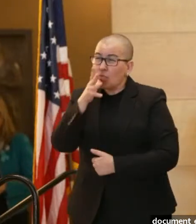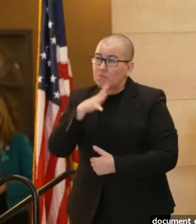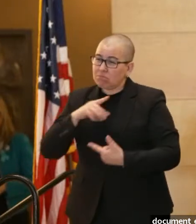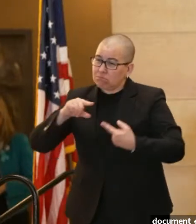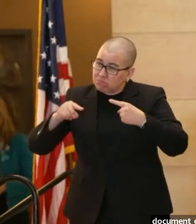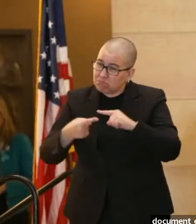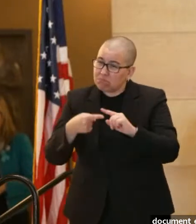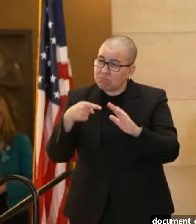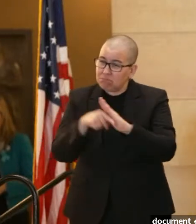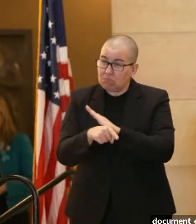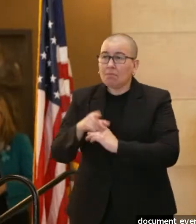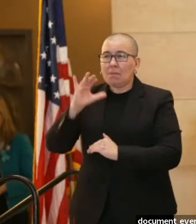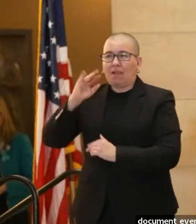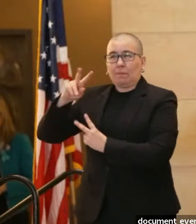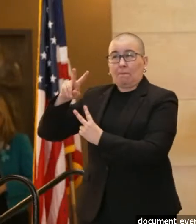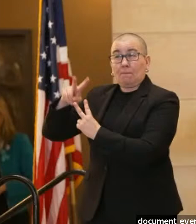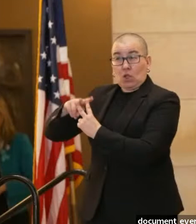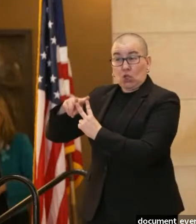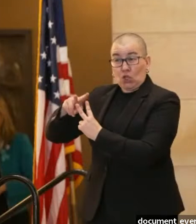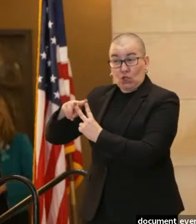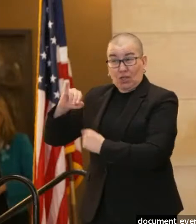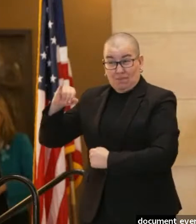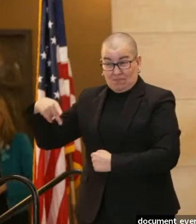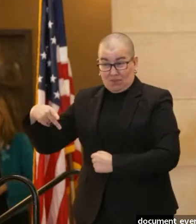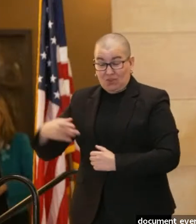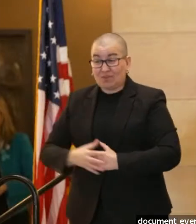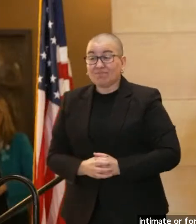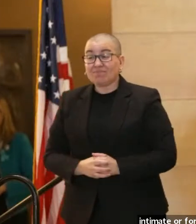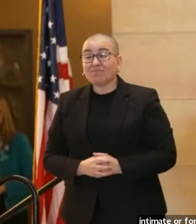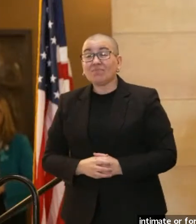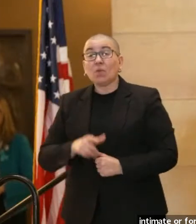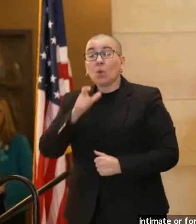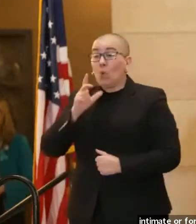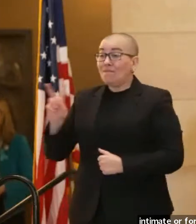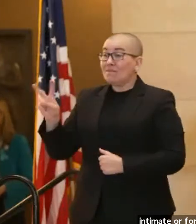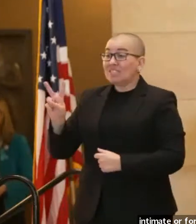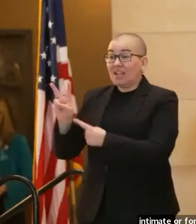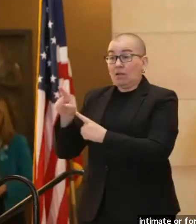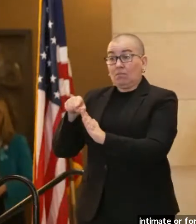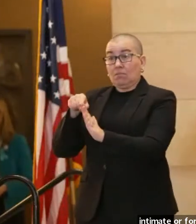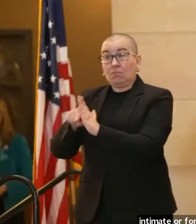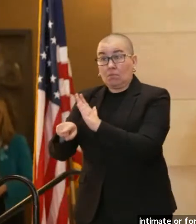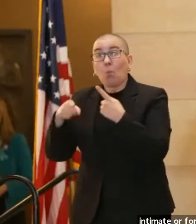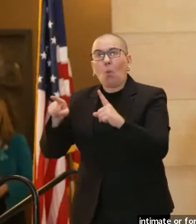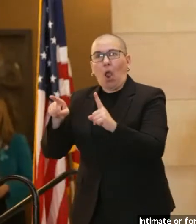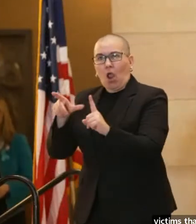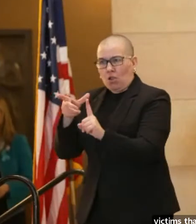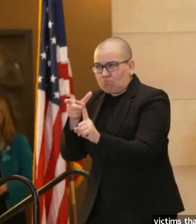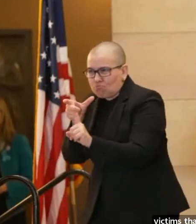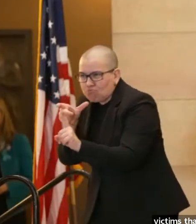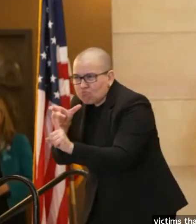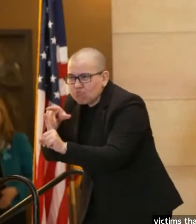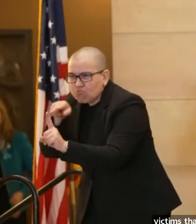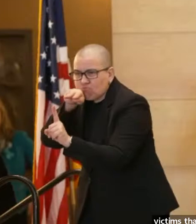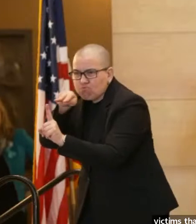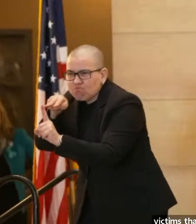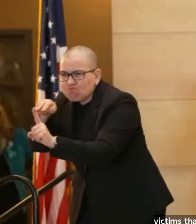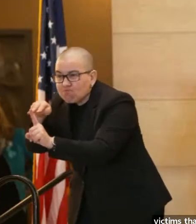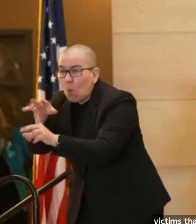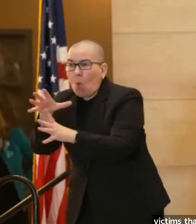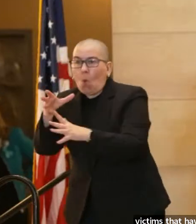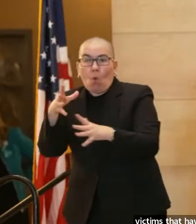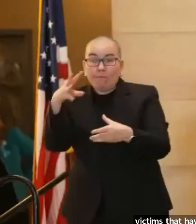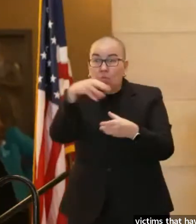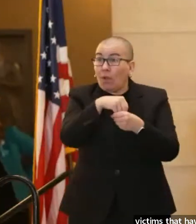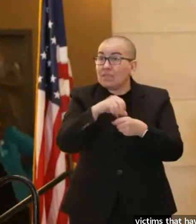or former intimate partner, as well as those victims that have been murdered while being stalked, engaged in sex work, or used in